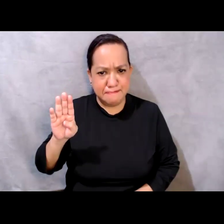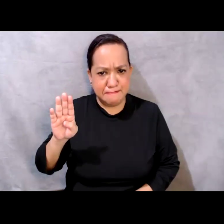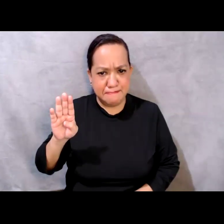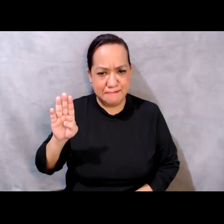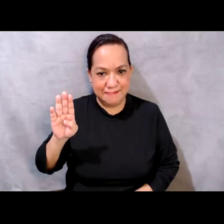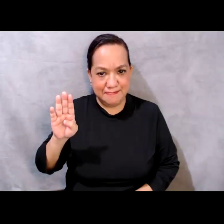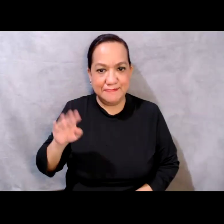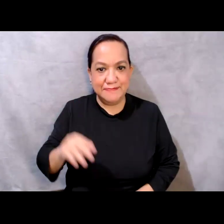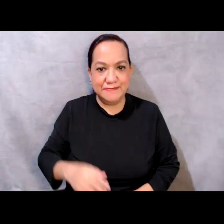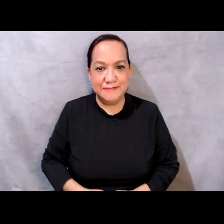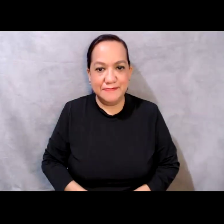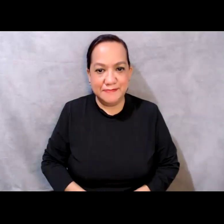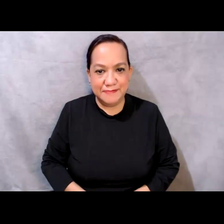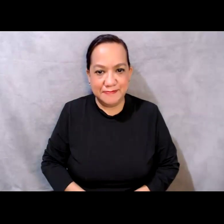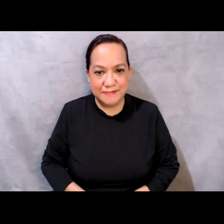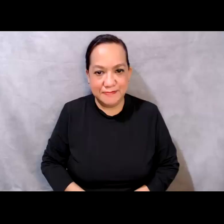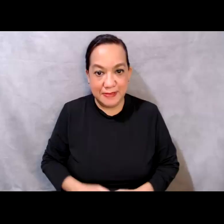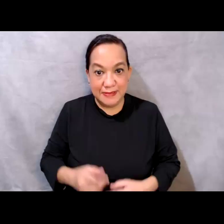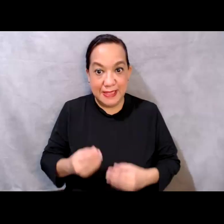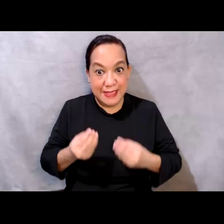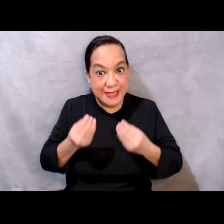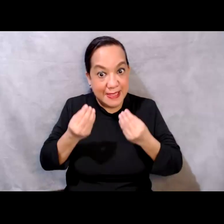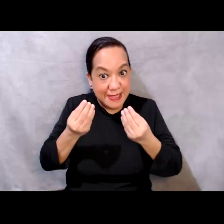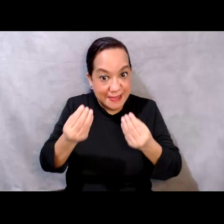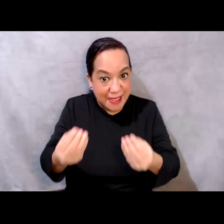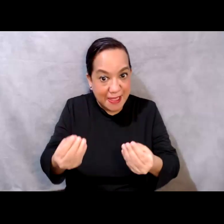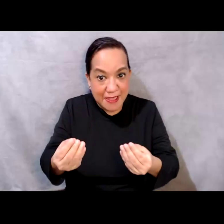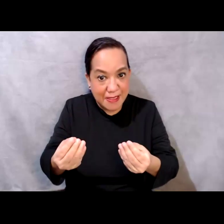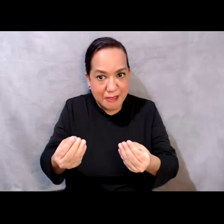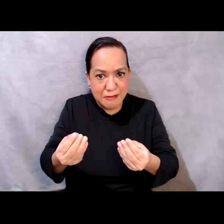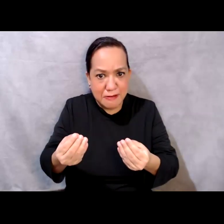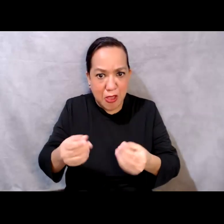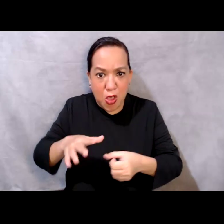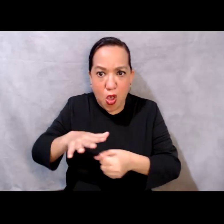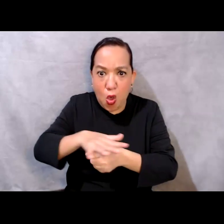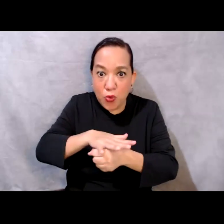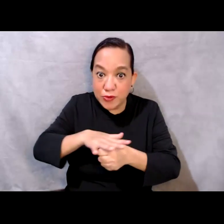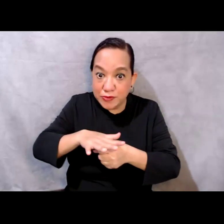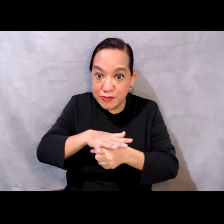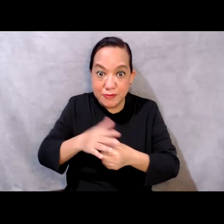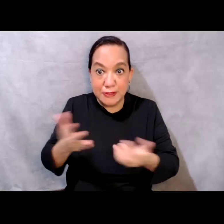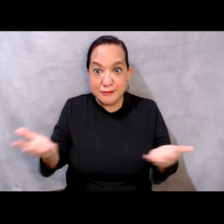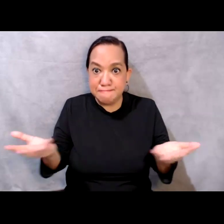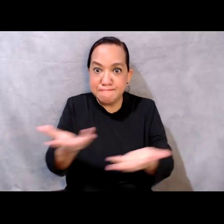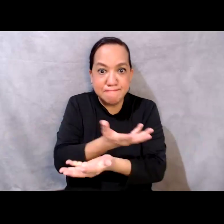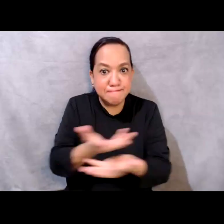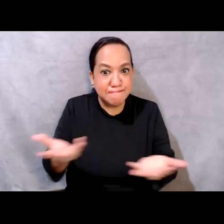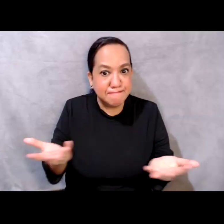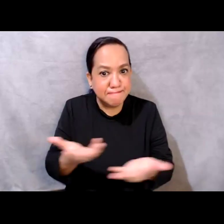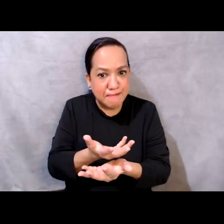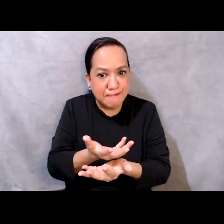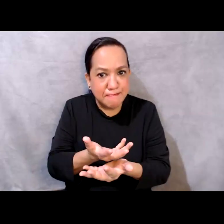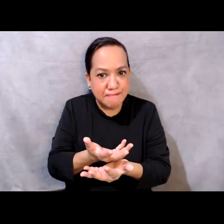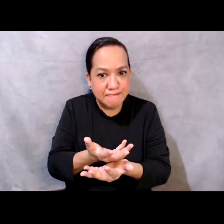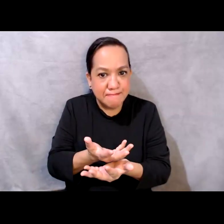and local engagement in these processes in order to prevent grievances and bigger problems? We had